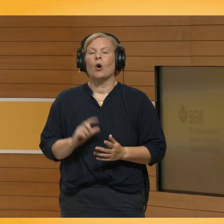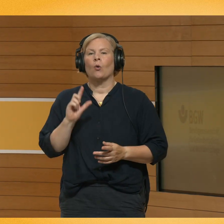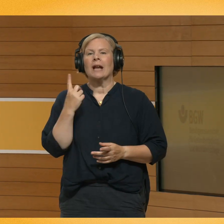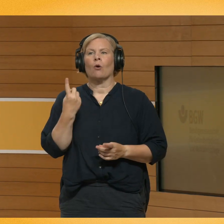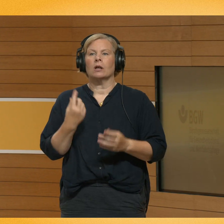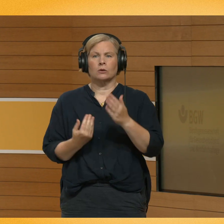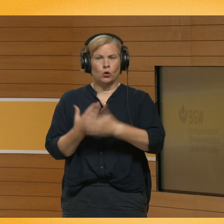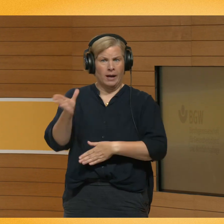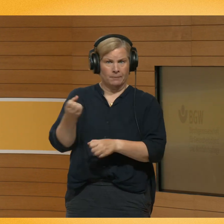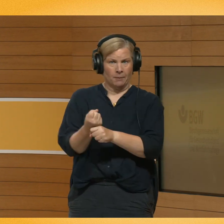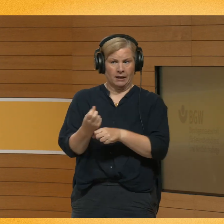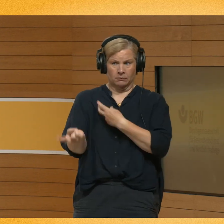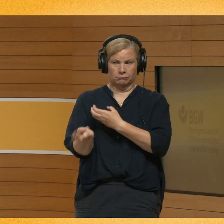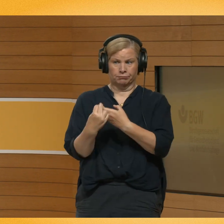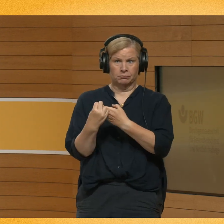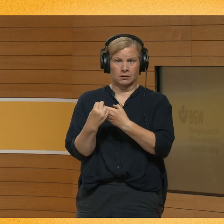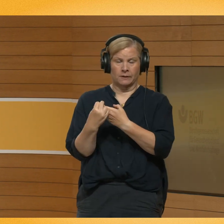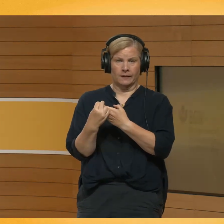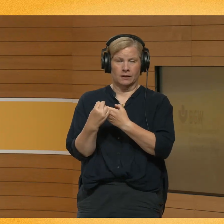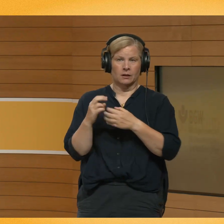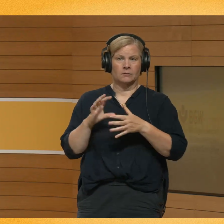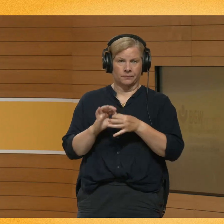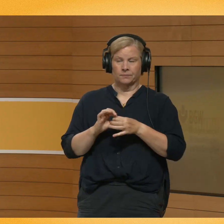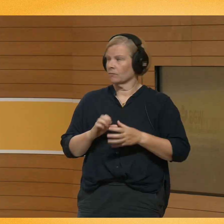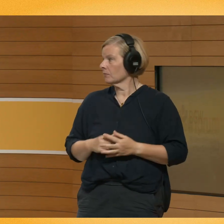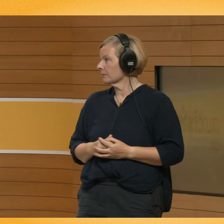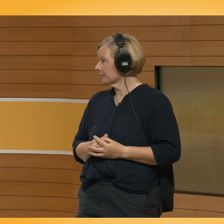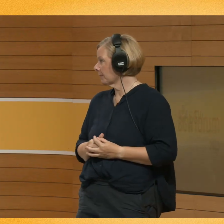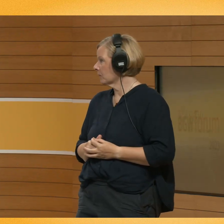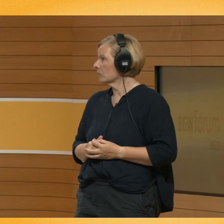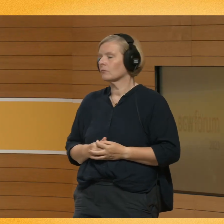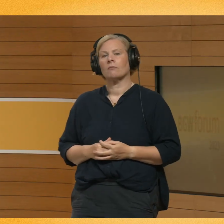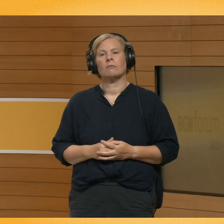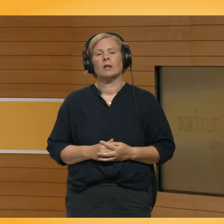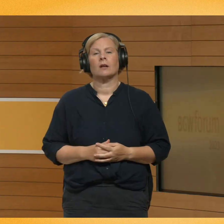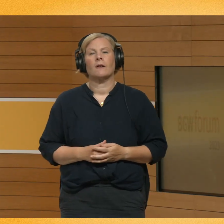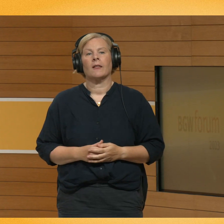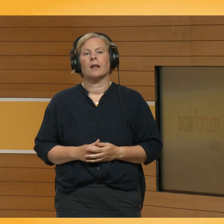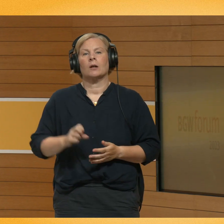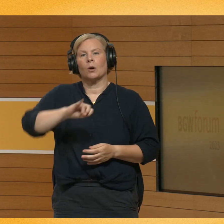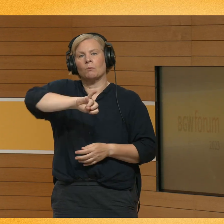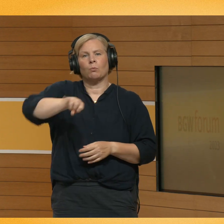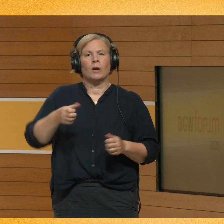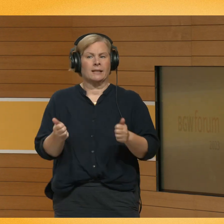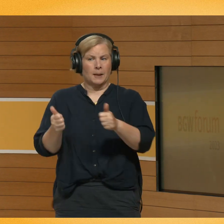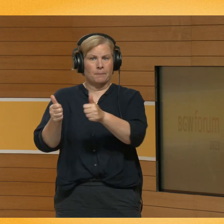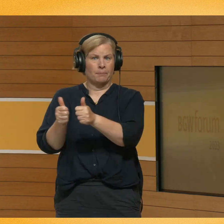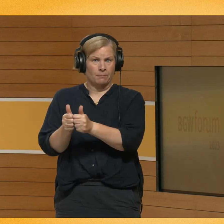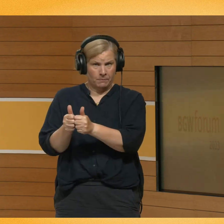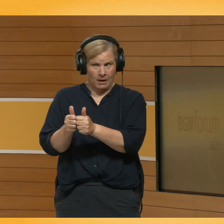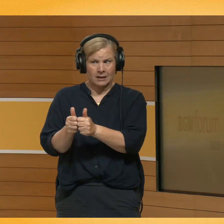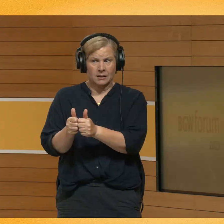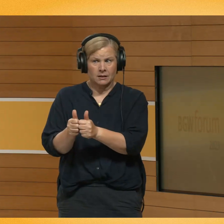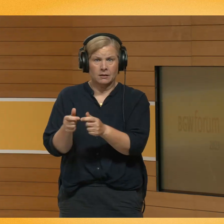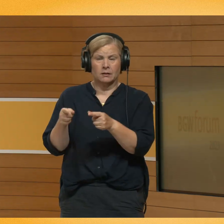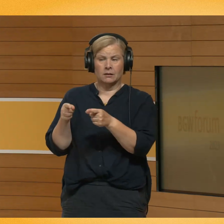partners share their individual aspects, for example? So you all have been talking about what is special in your hospital. Do